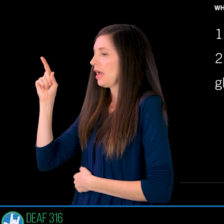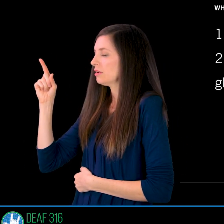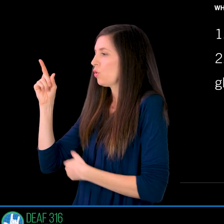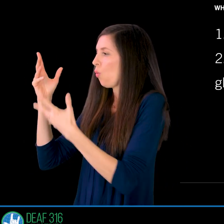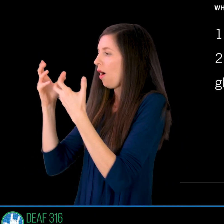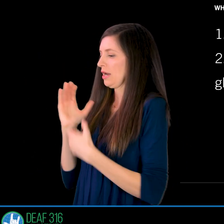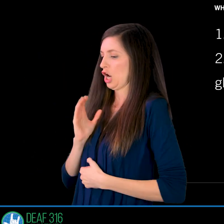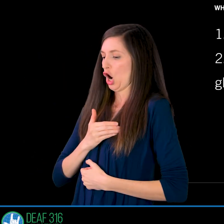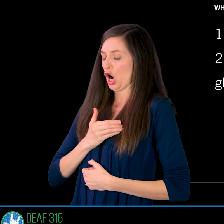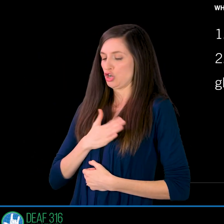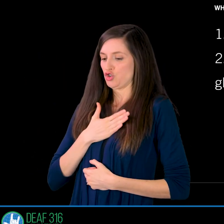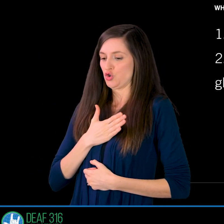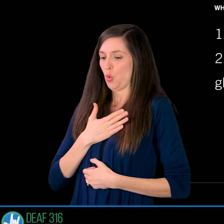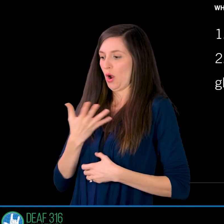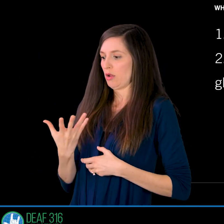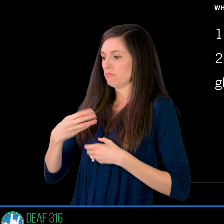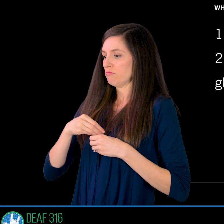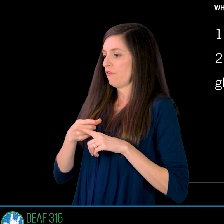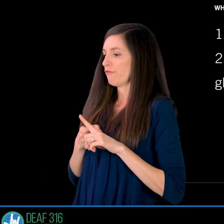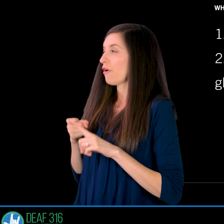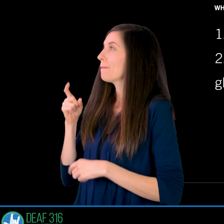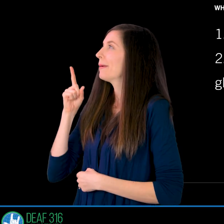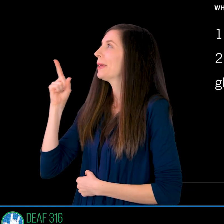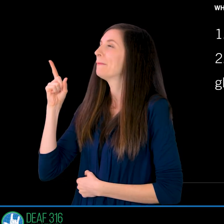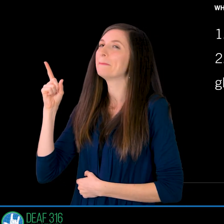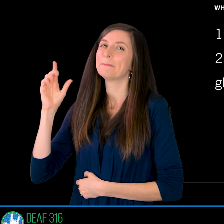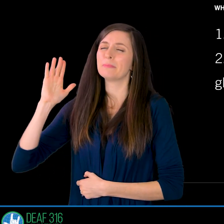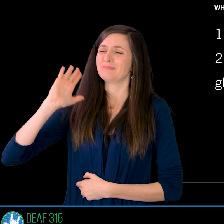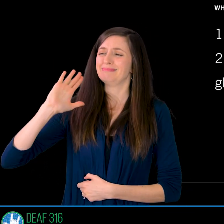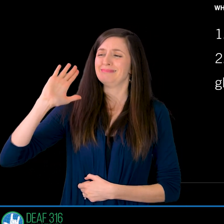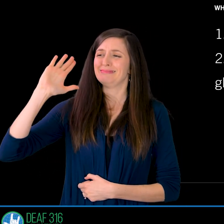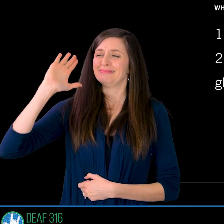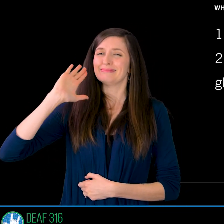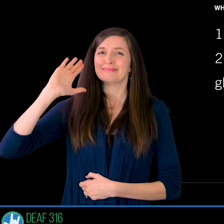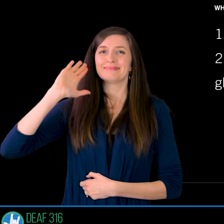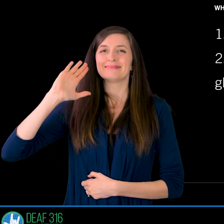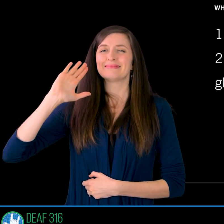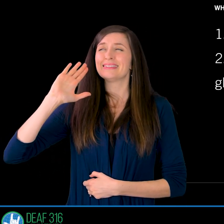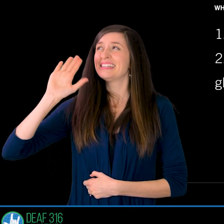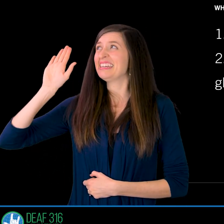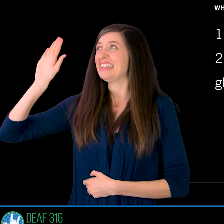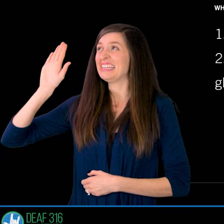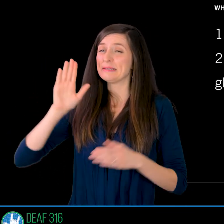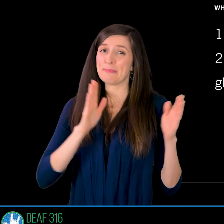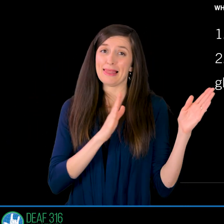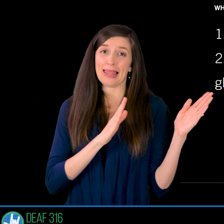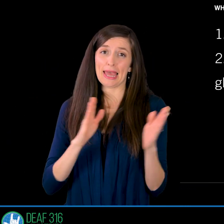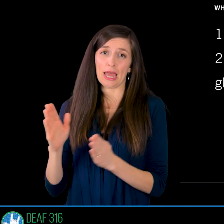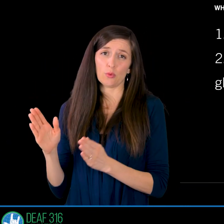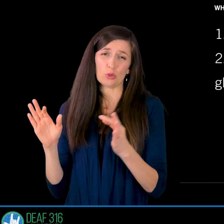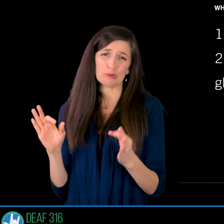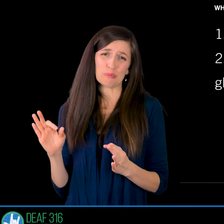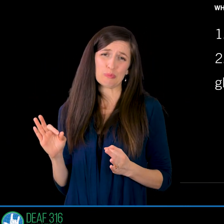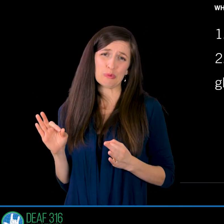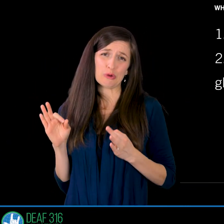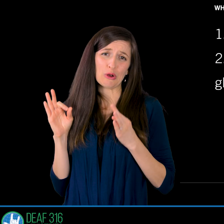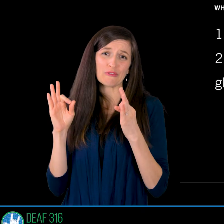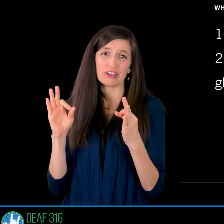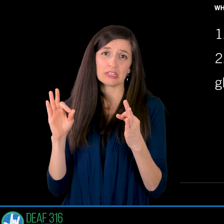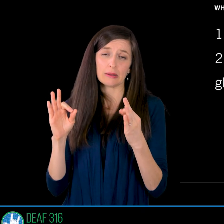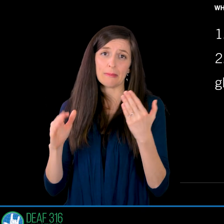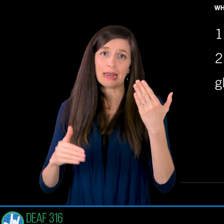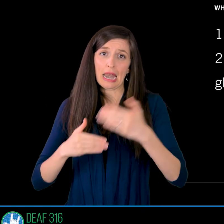and our joy. It was a great vision. And